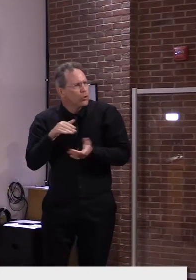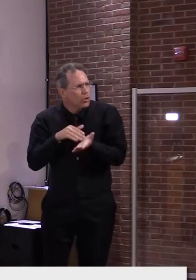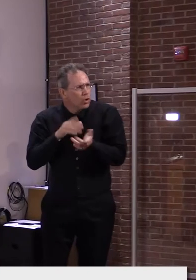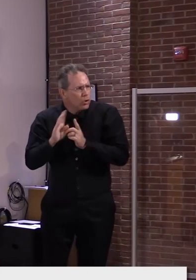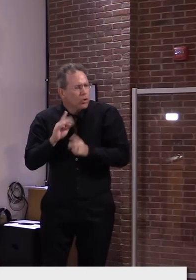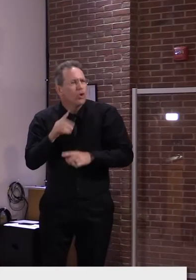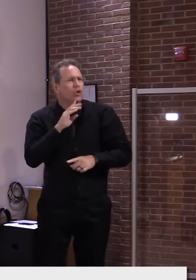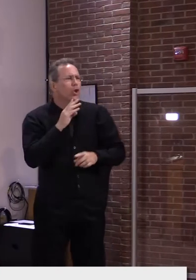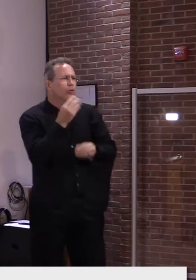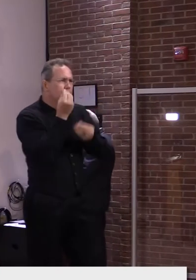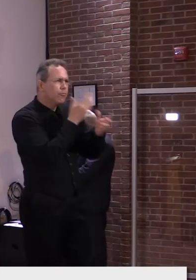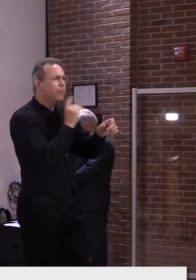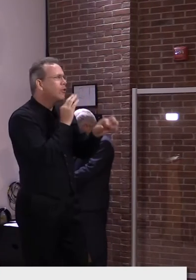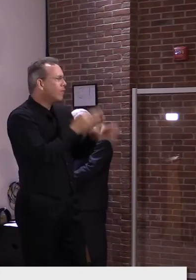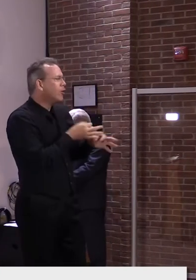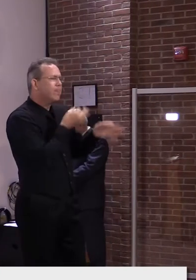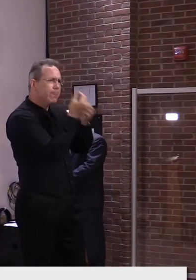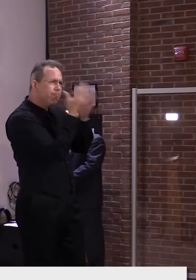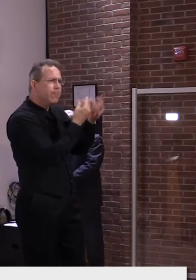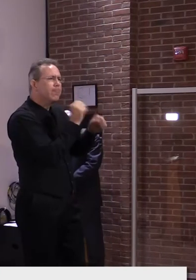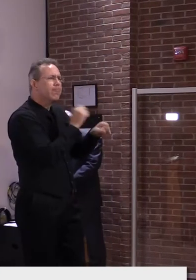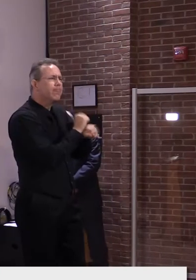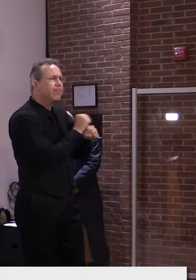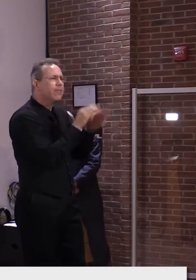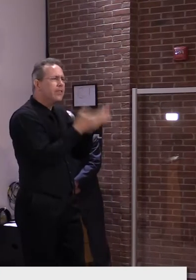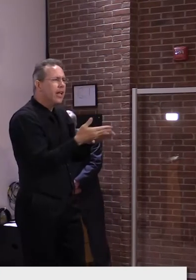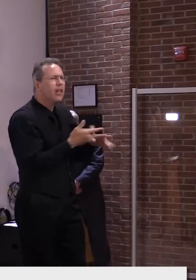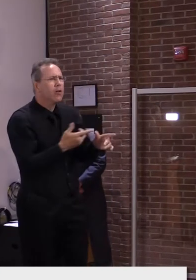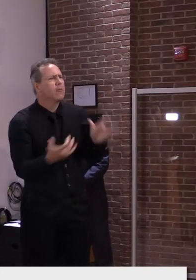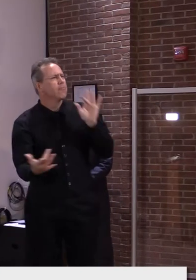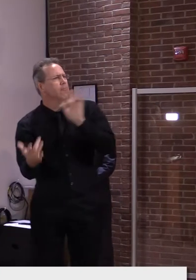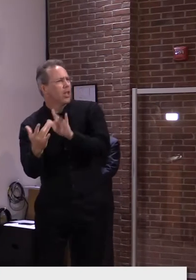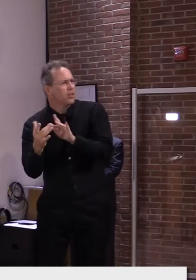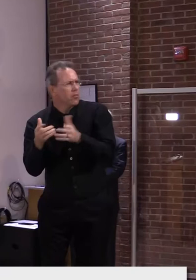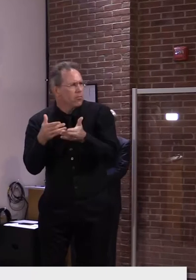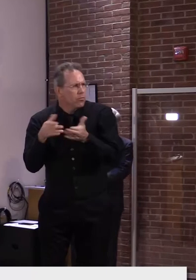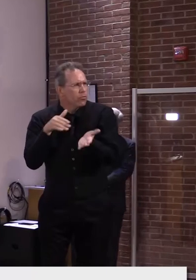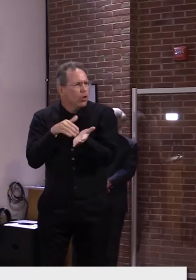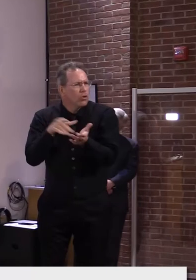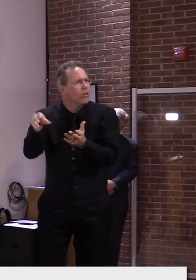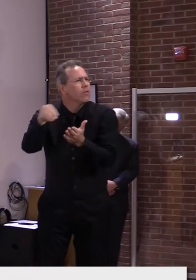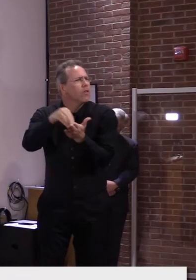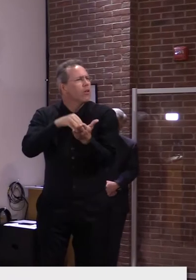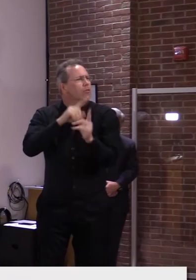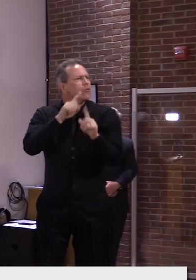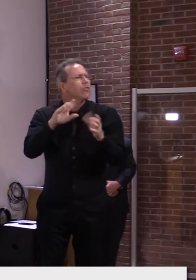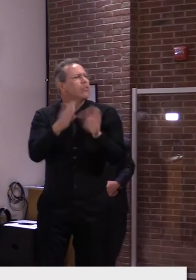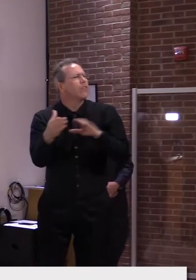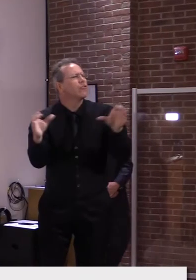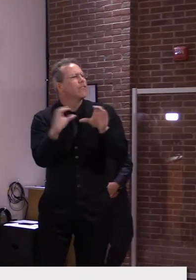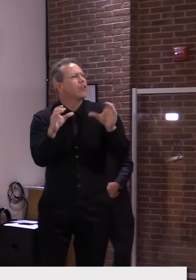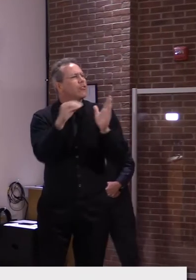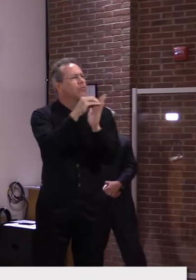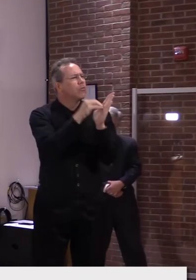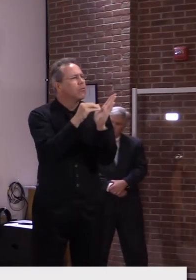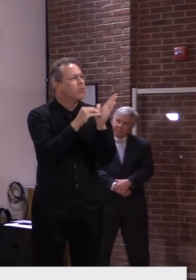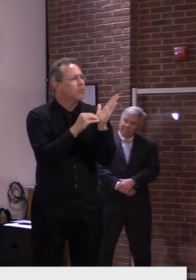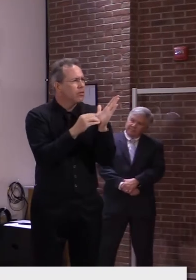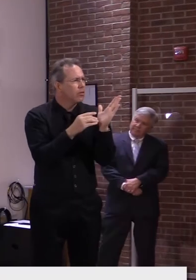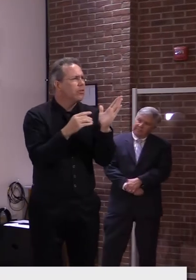at the time that that person is trying to fill out a death certificate. There are times that those conversations